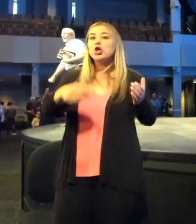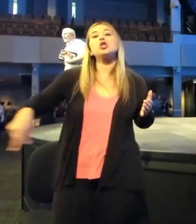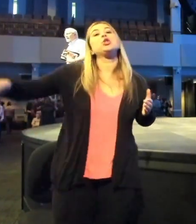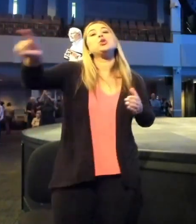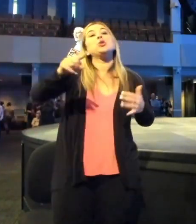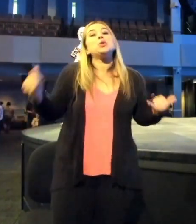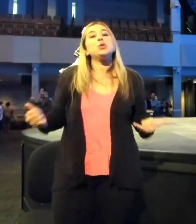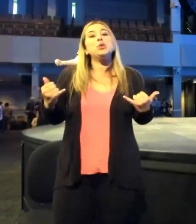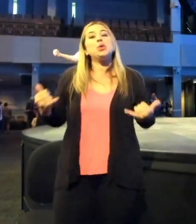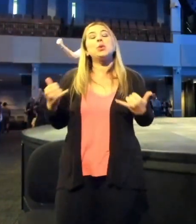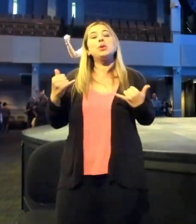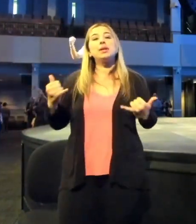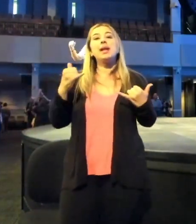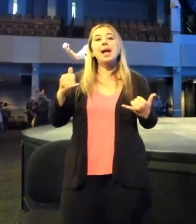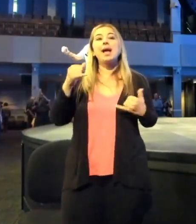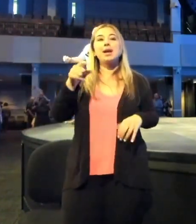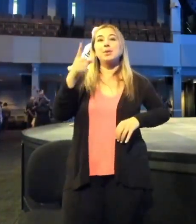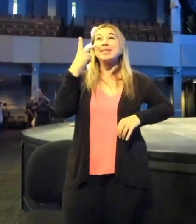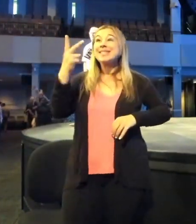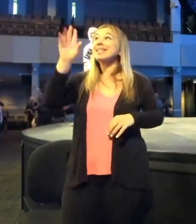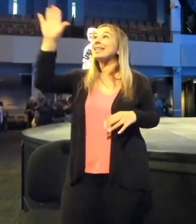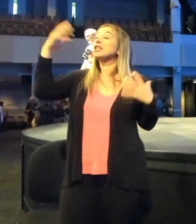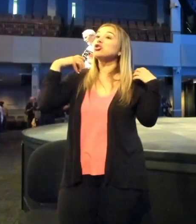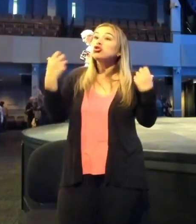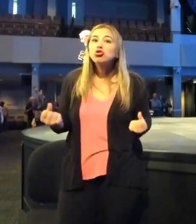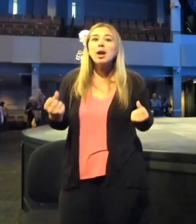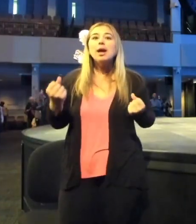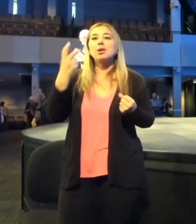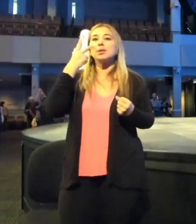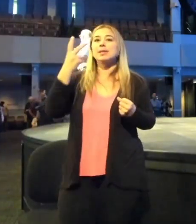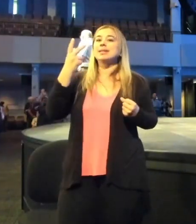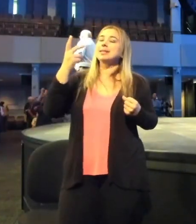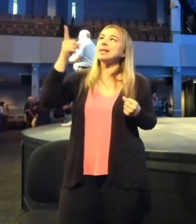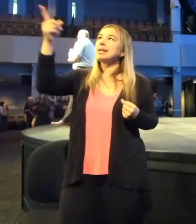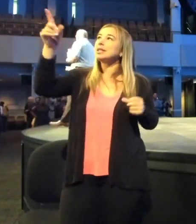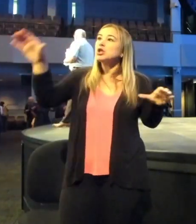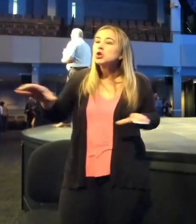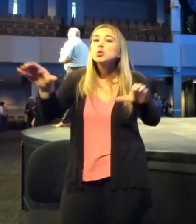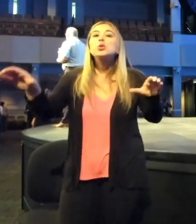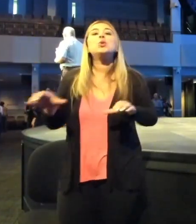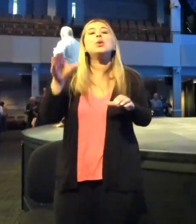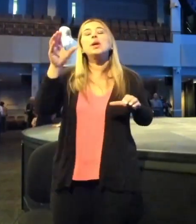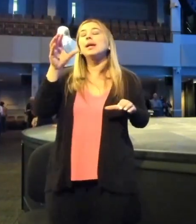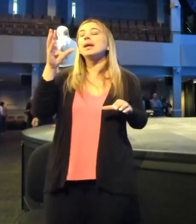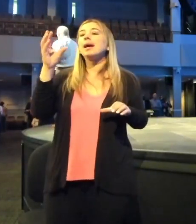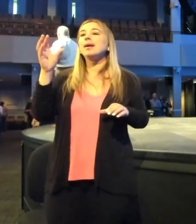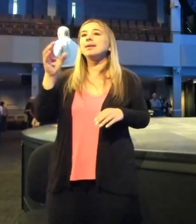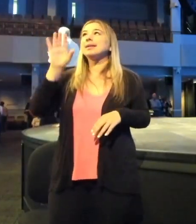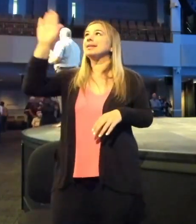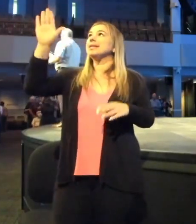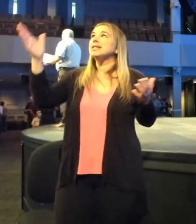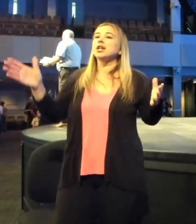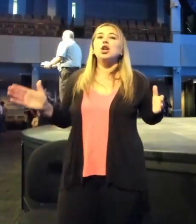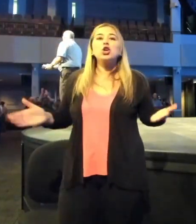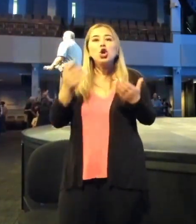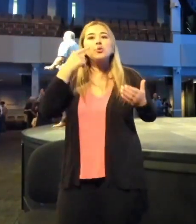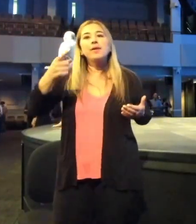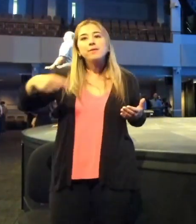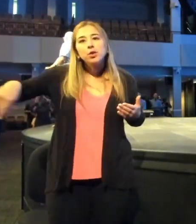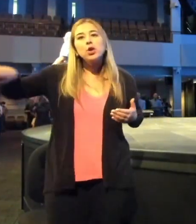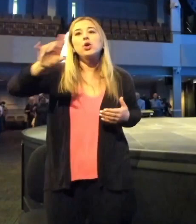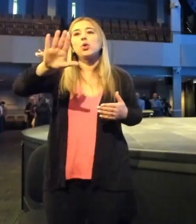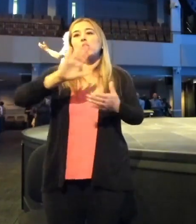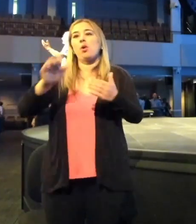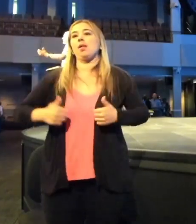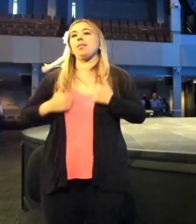today. Receive His strength. Receive His healing. Receive His encouragement in